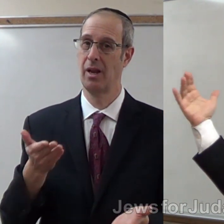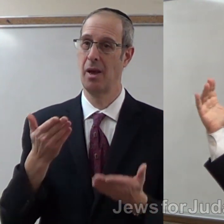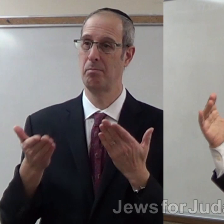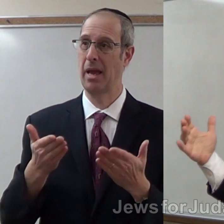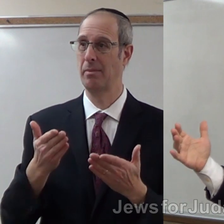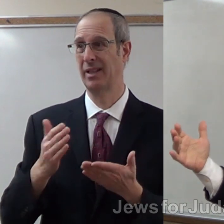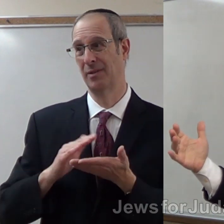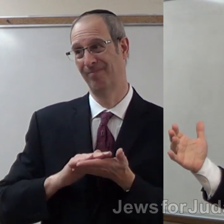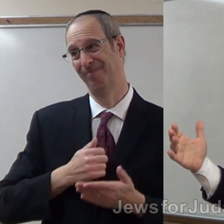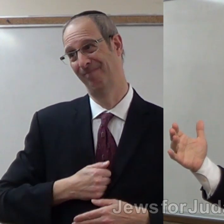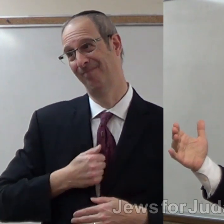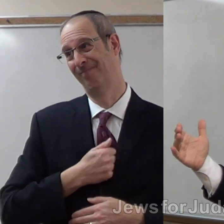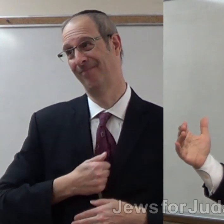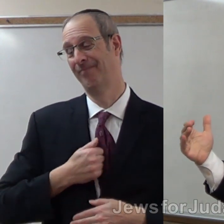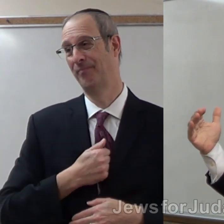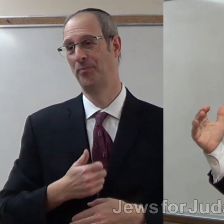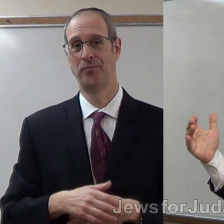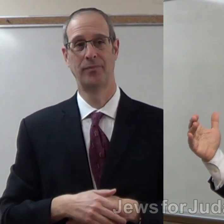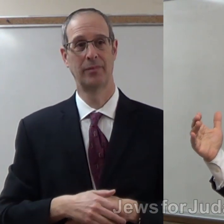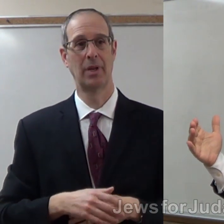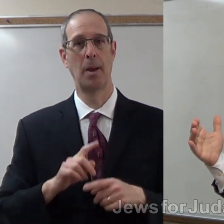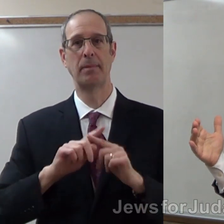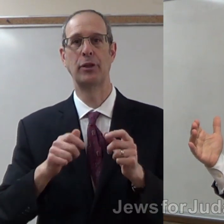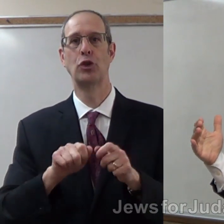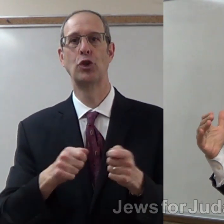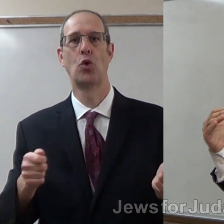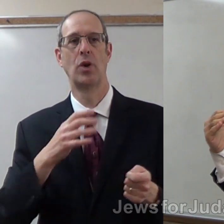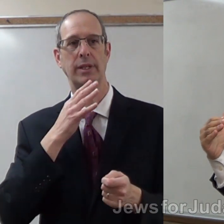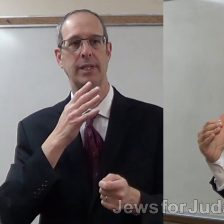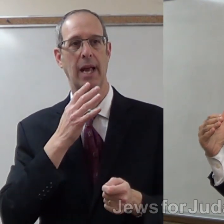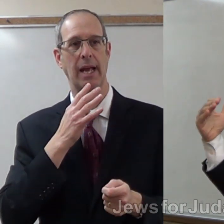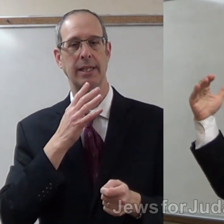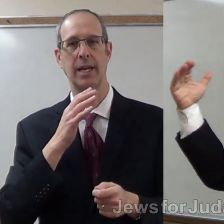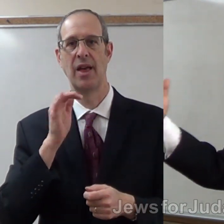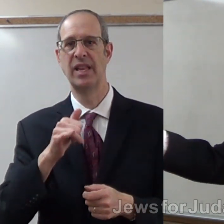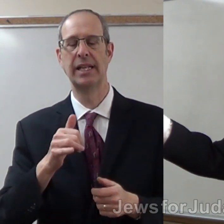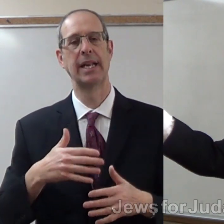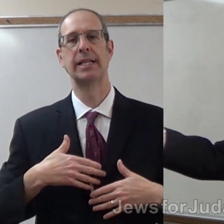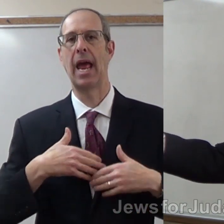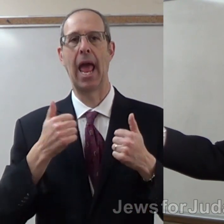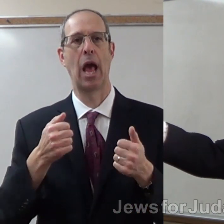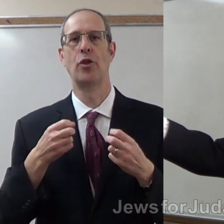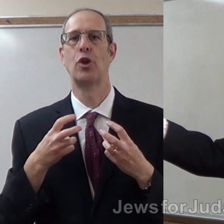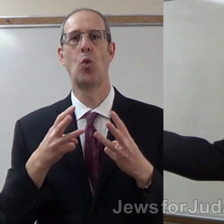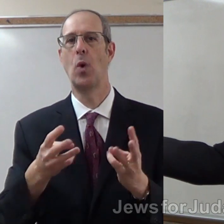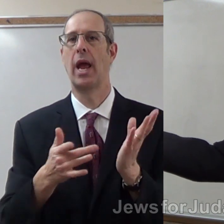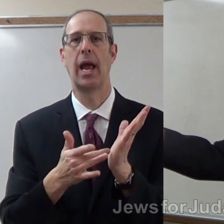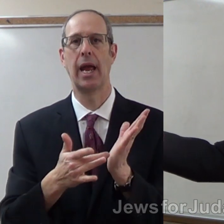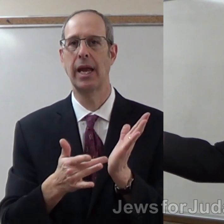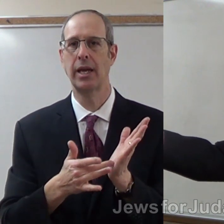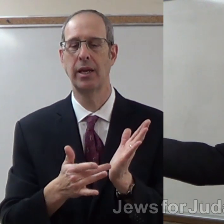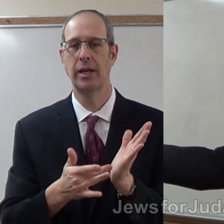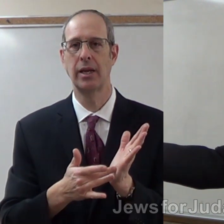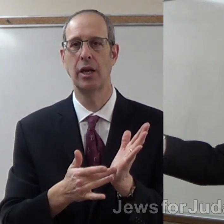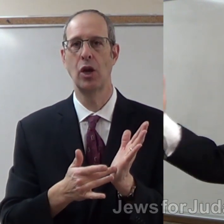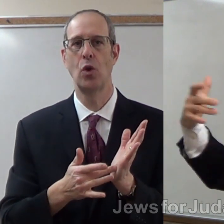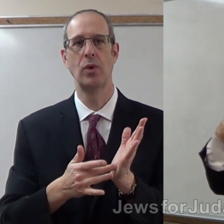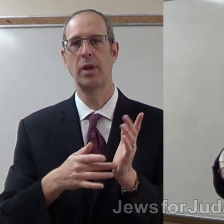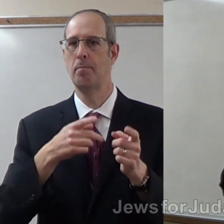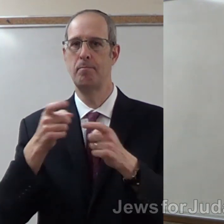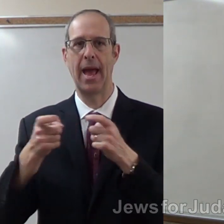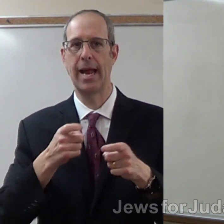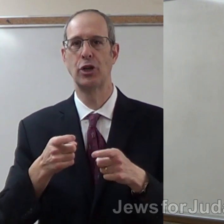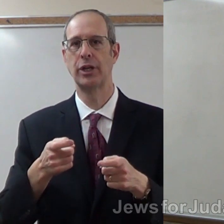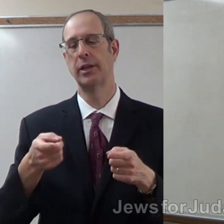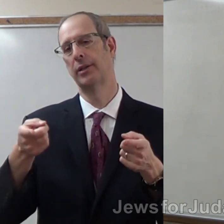just apologize. But the Torah says this is the healthier way of dealing with times